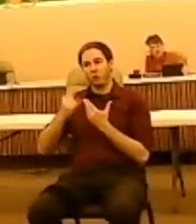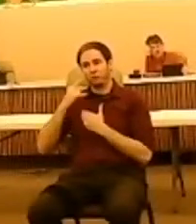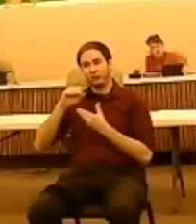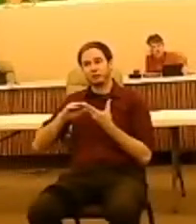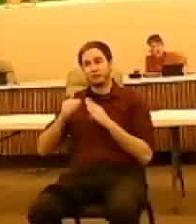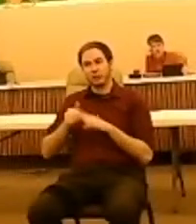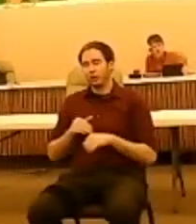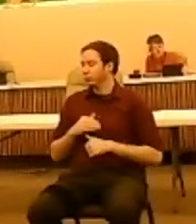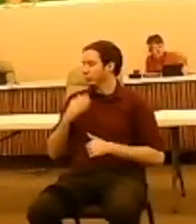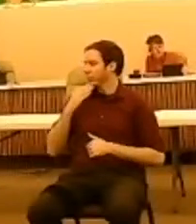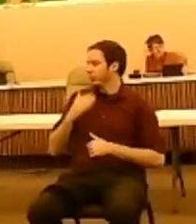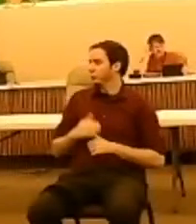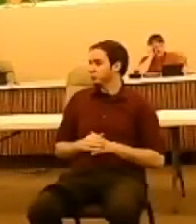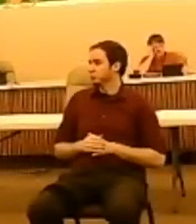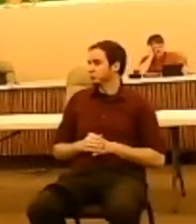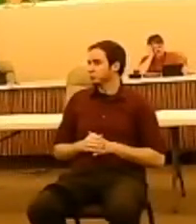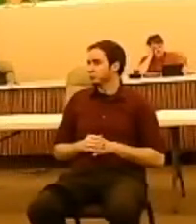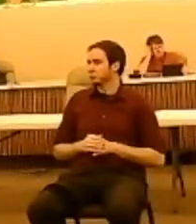Yeah.